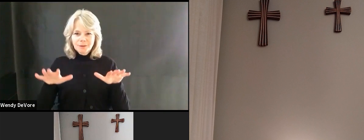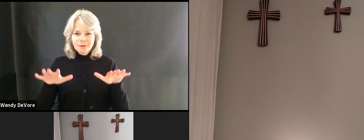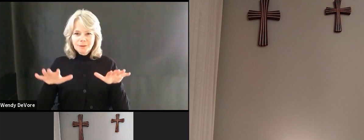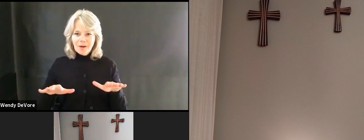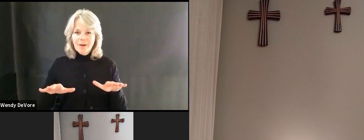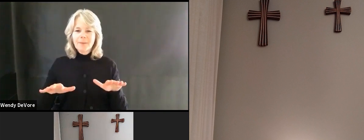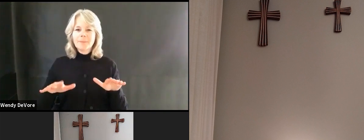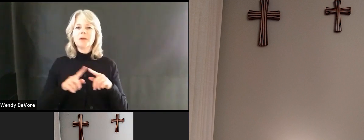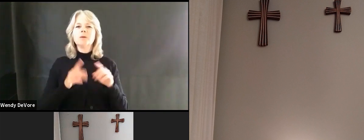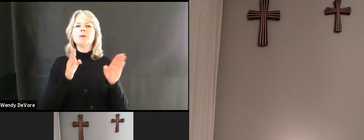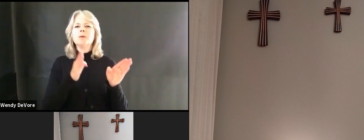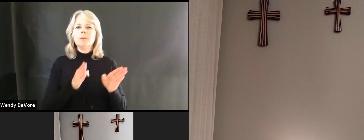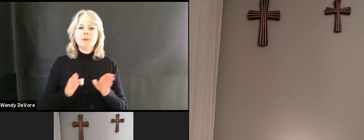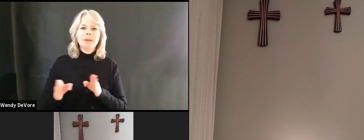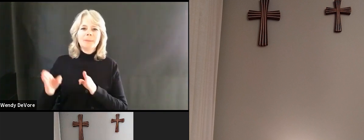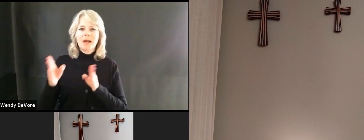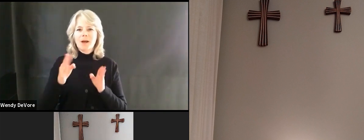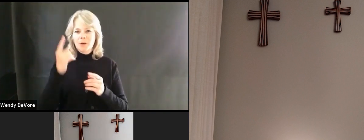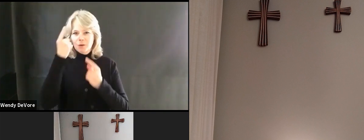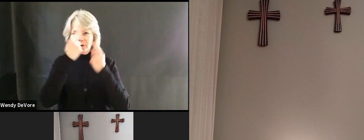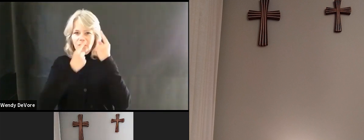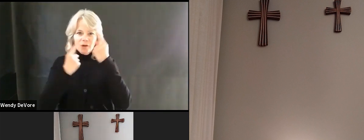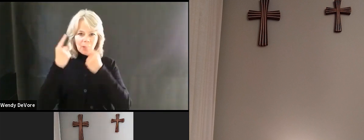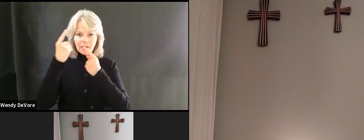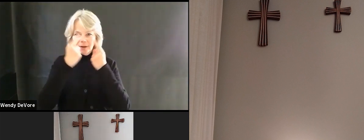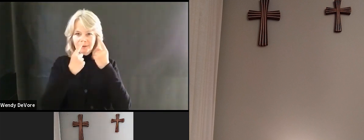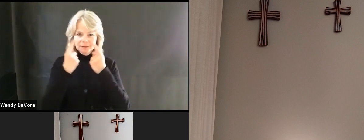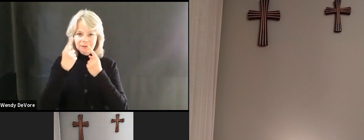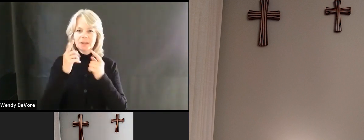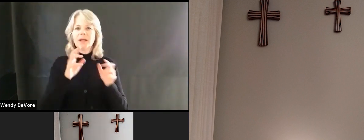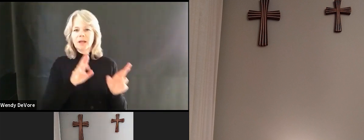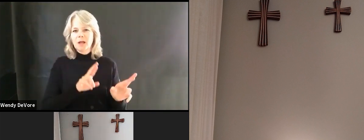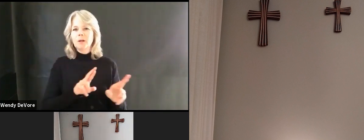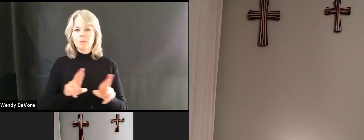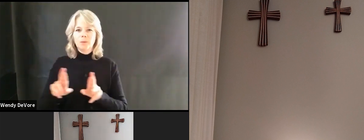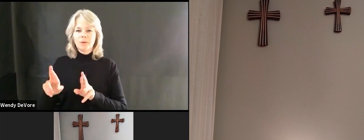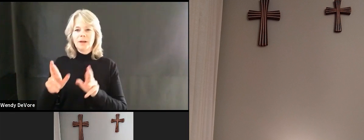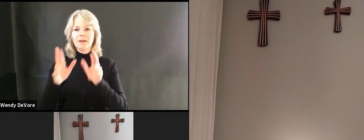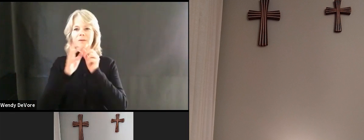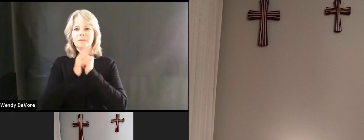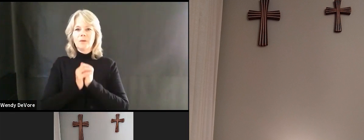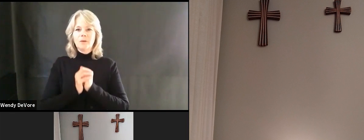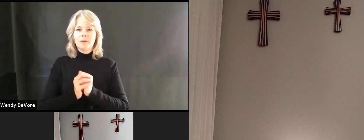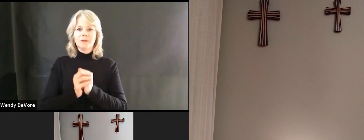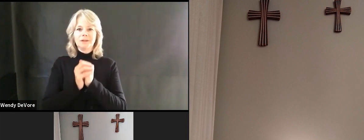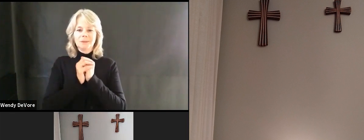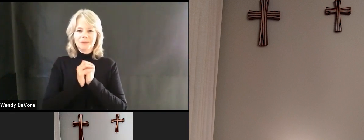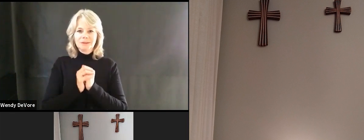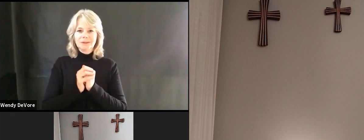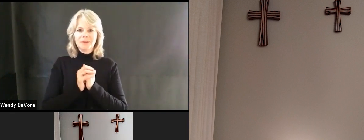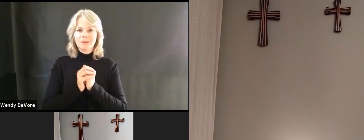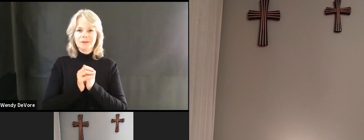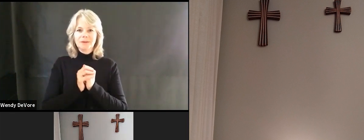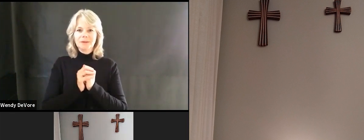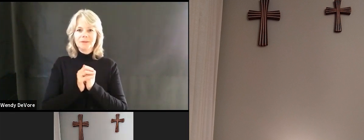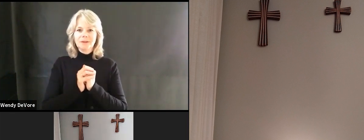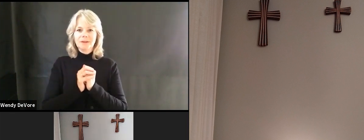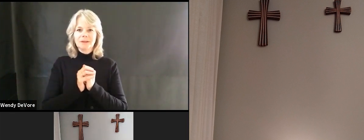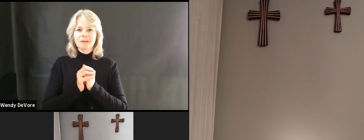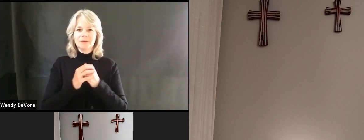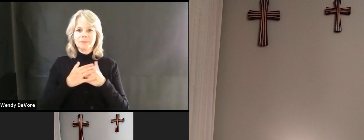your mind to be ready to enter into worship. Take a few deep, calming